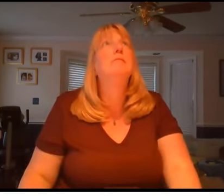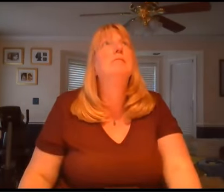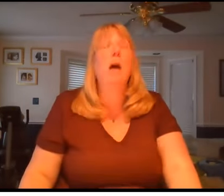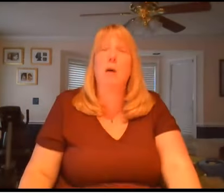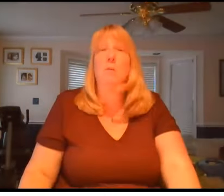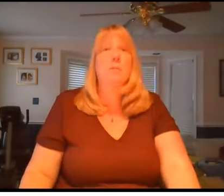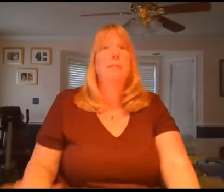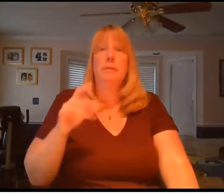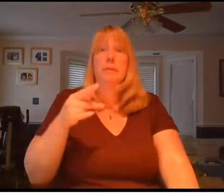words like